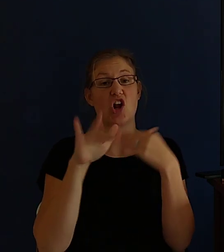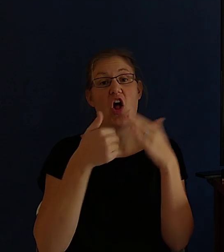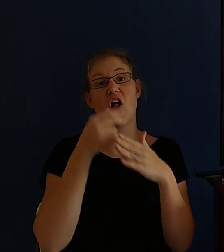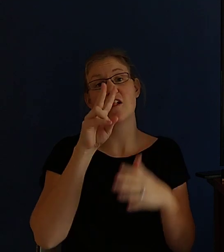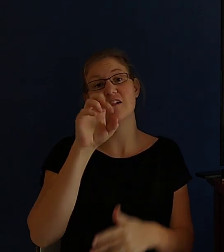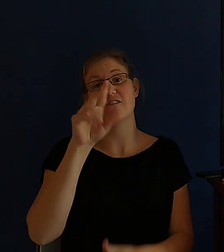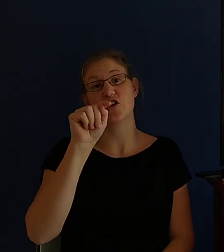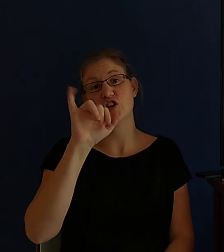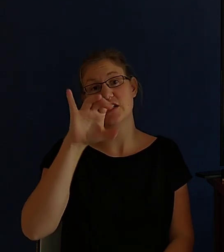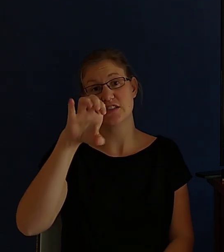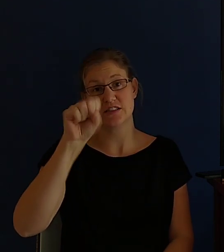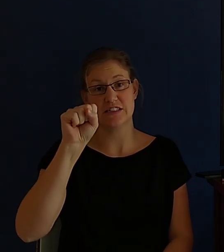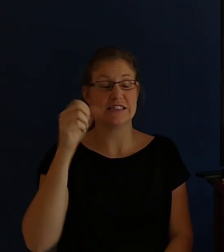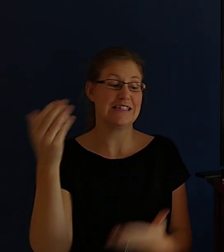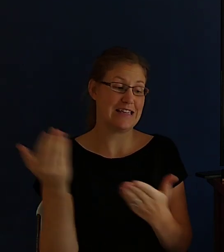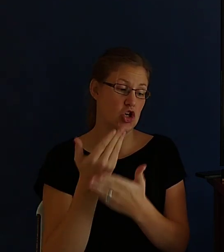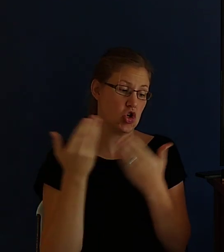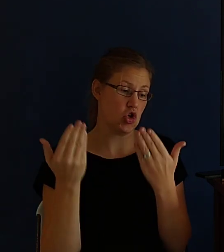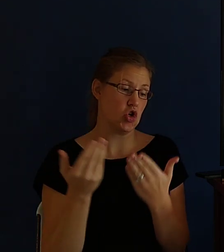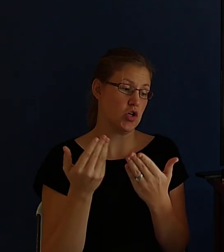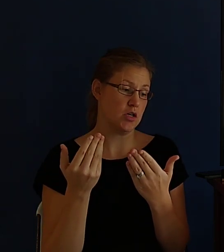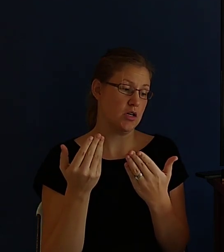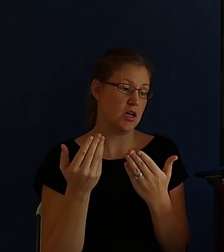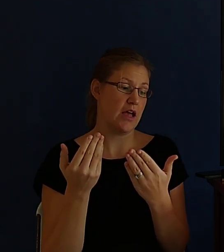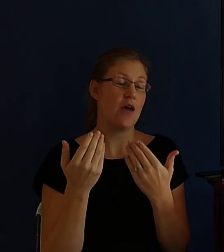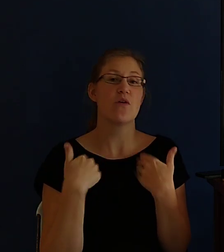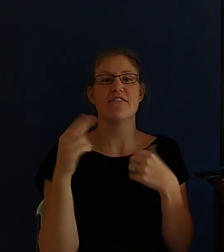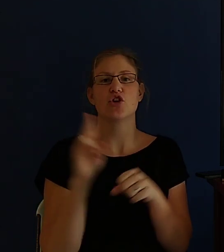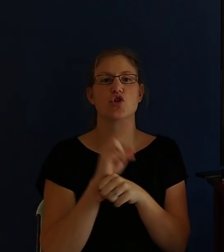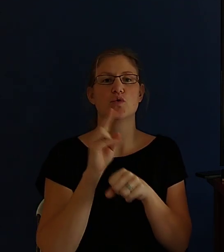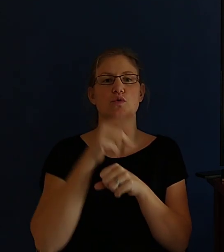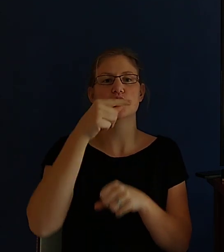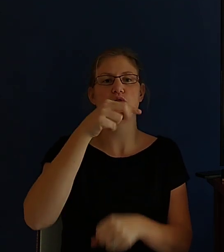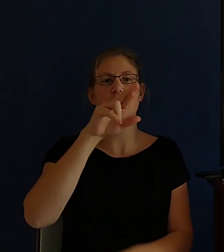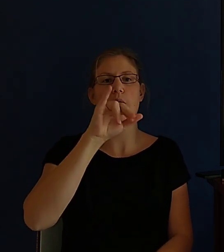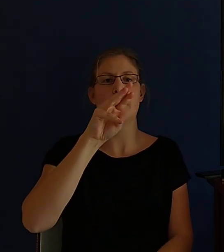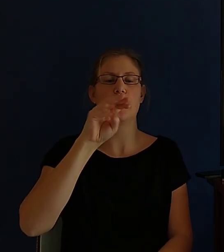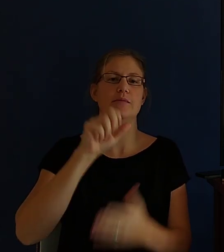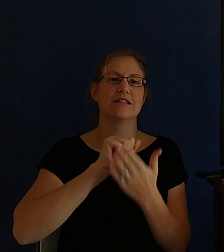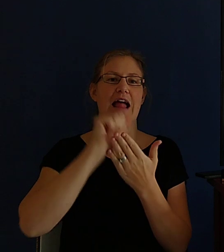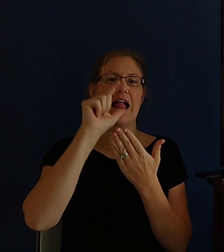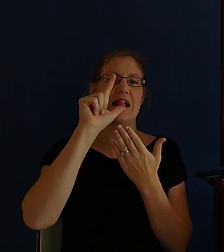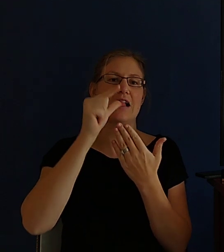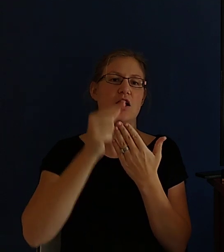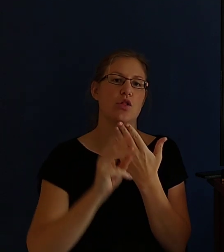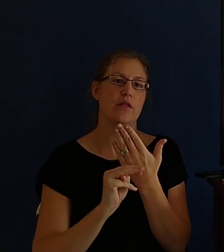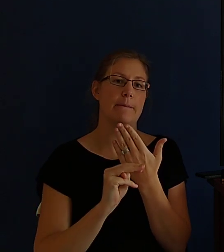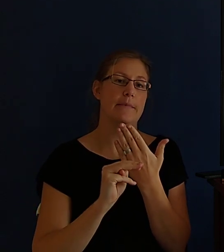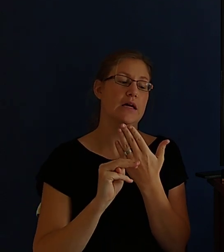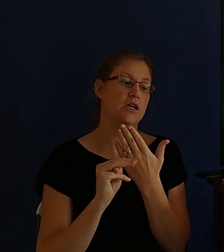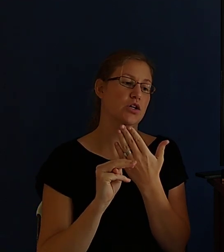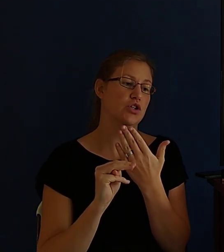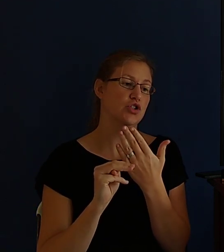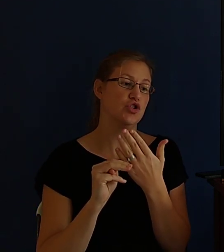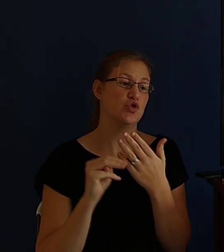here, and we have used a Prim's algorithm to construct the minimum weight of